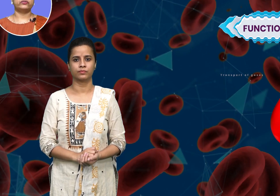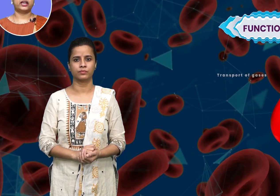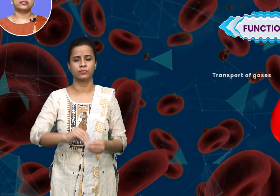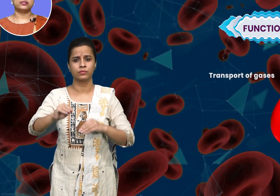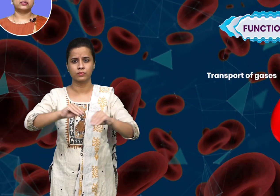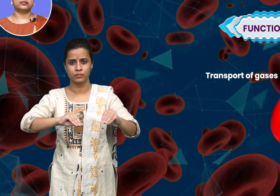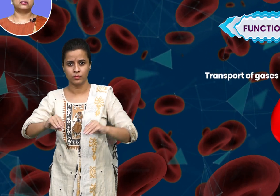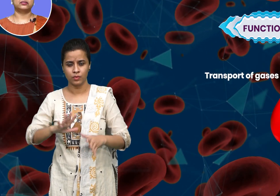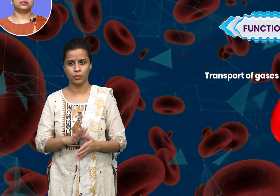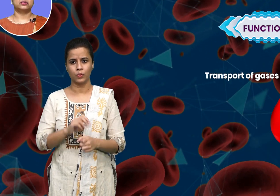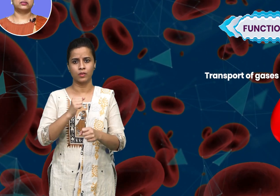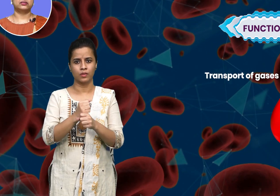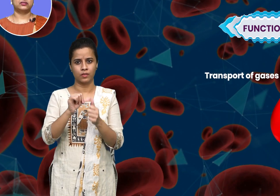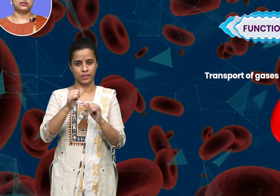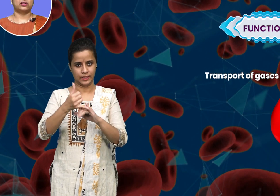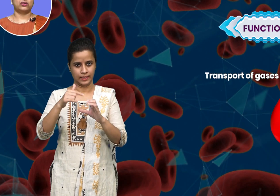transport of gases.